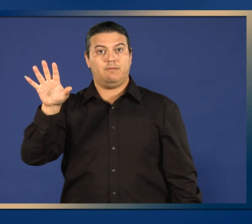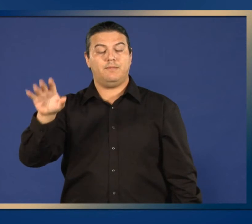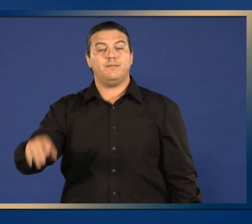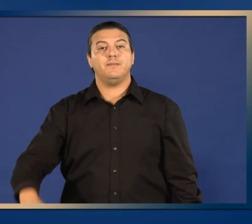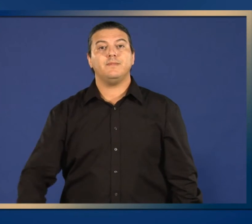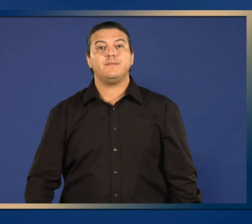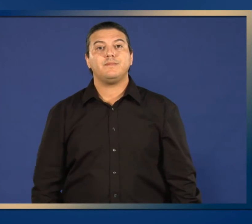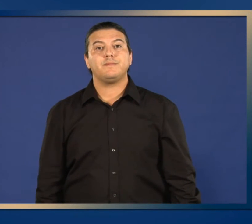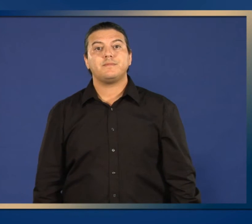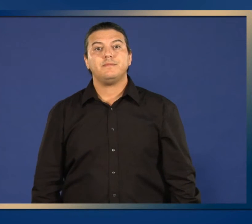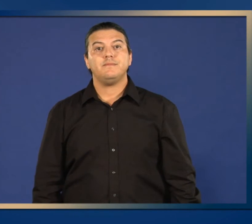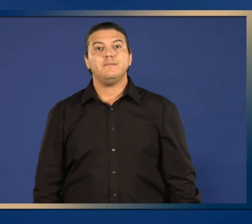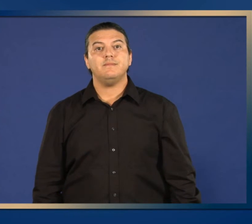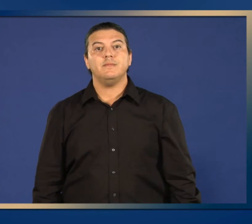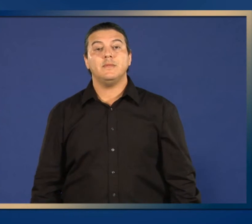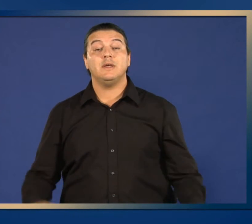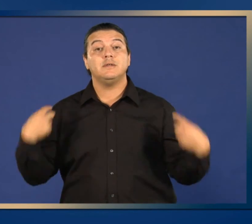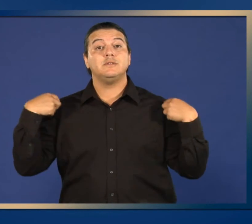888-246-2675.